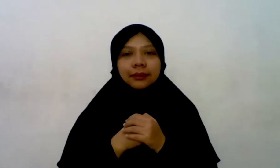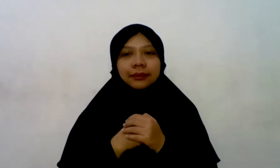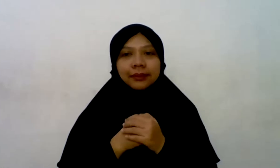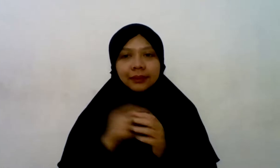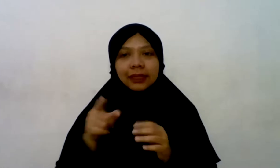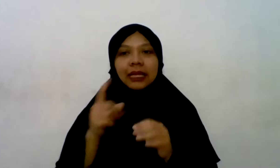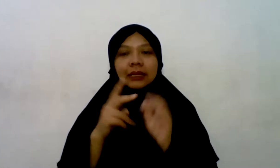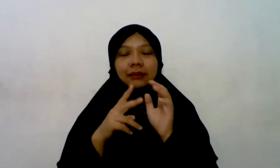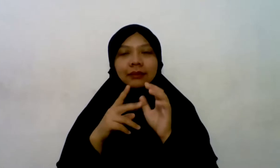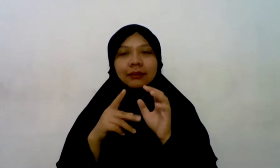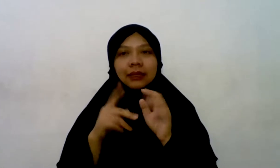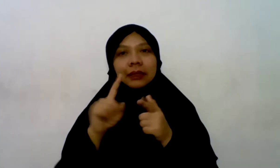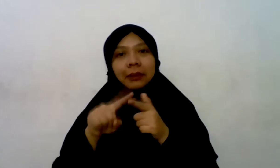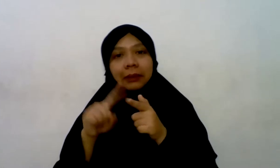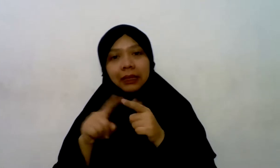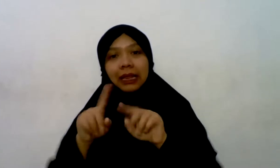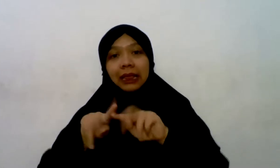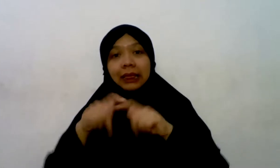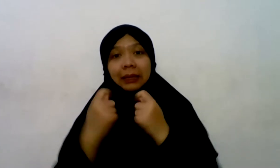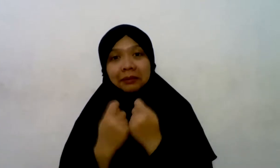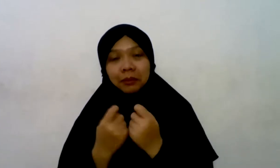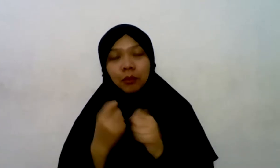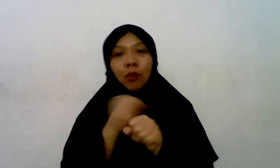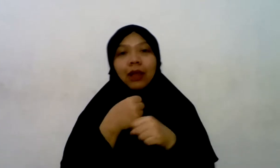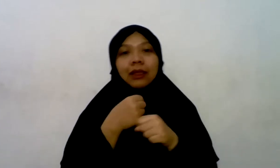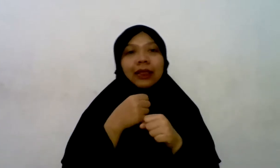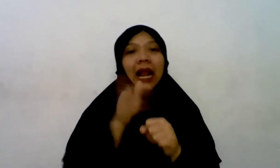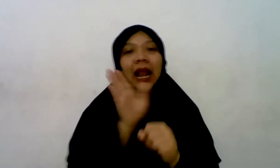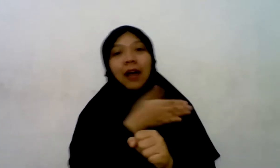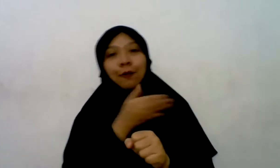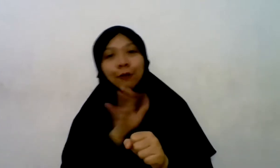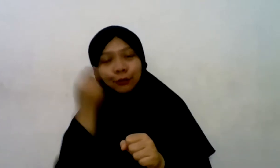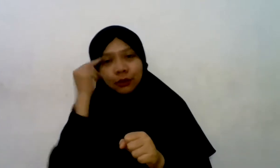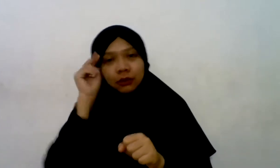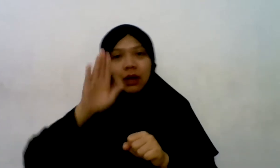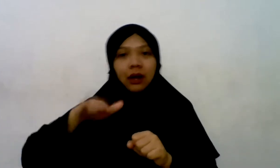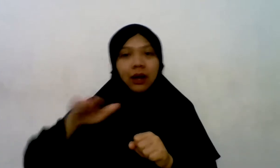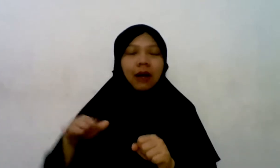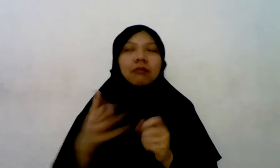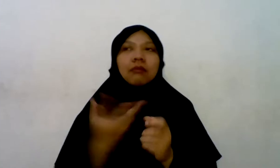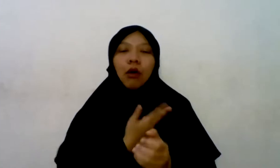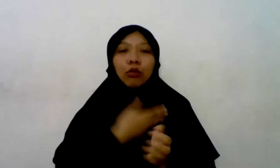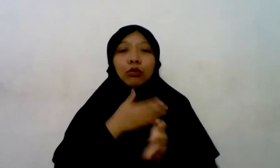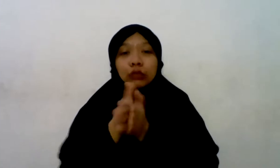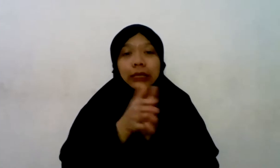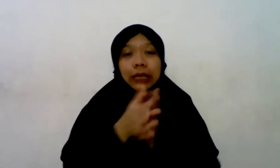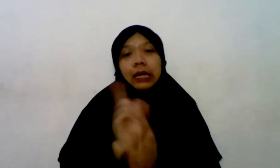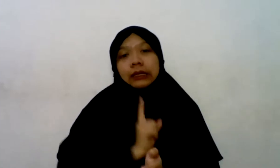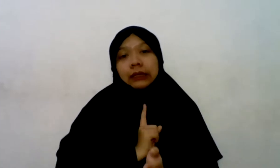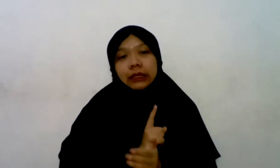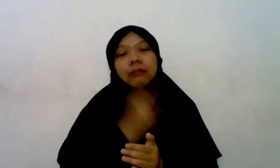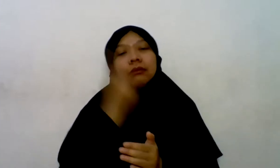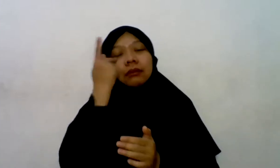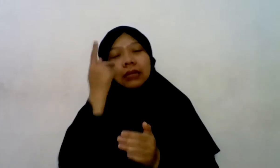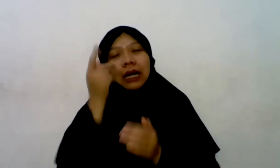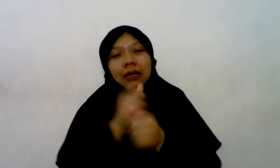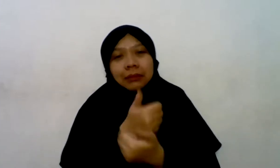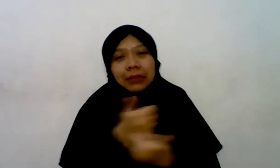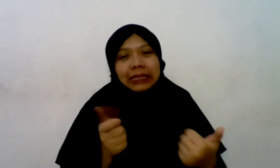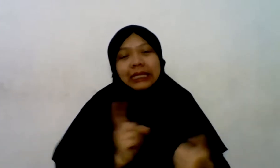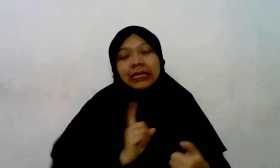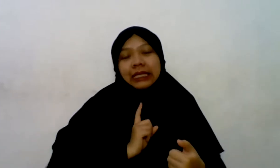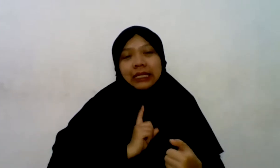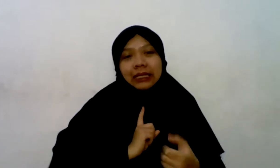your hands, for how long you should wash them, and where there's limited water, you know, a little bit of water on your hands and then soap them